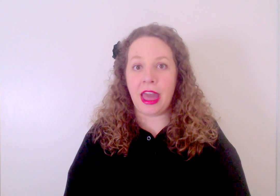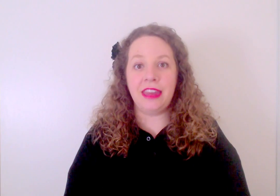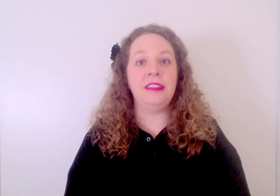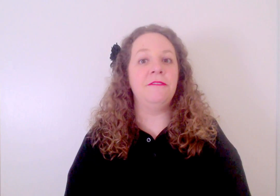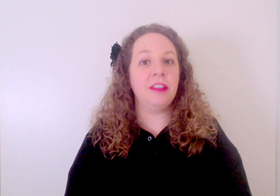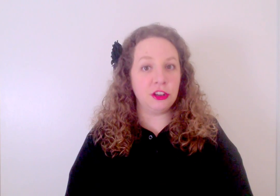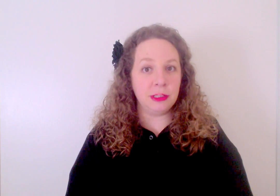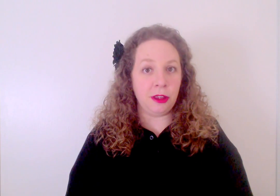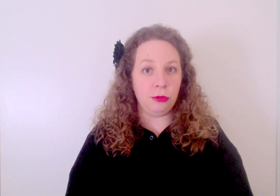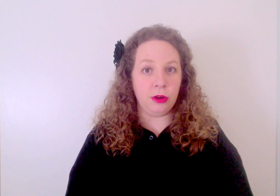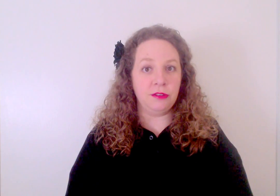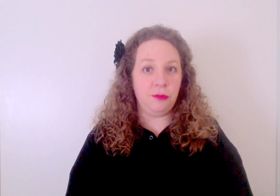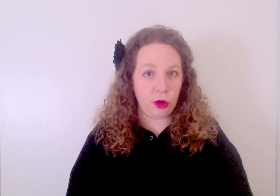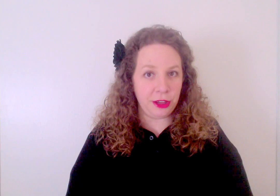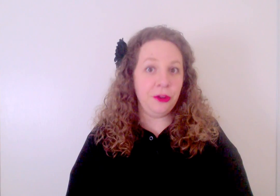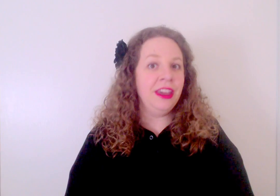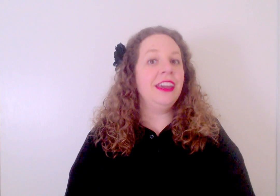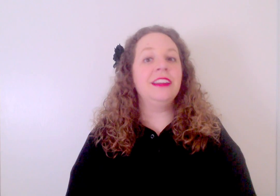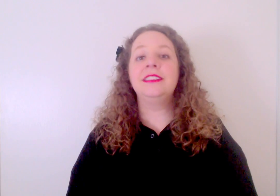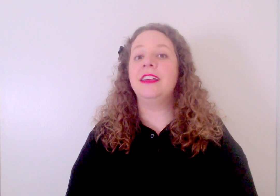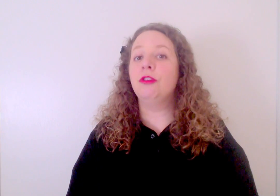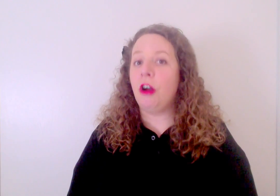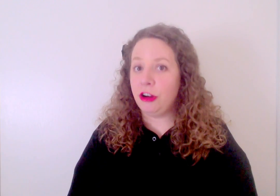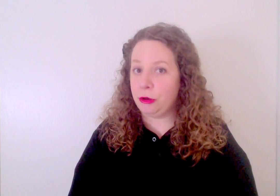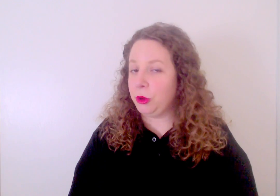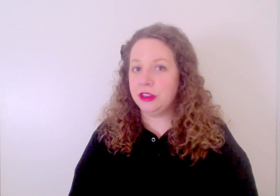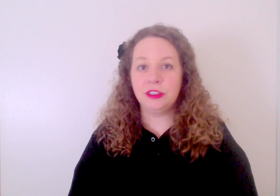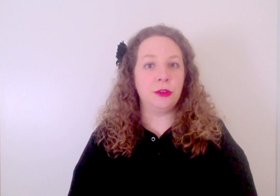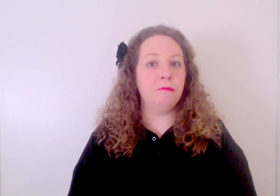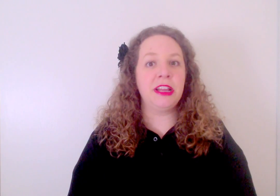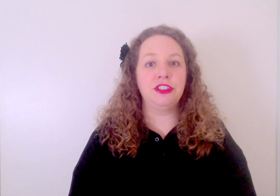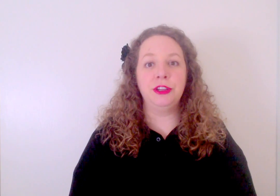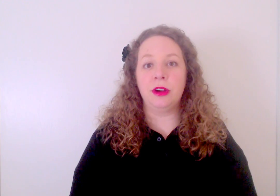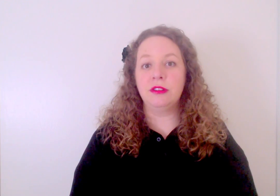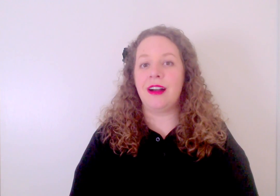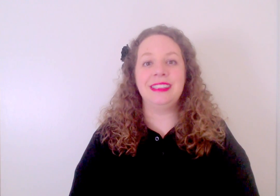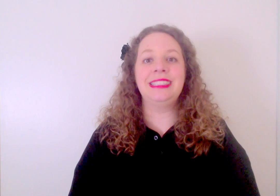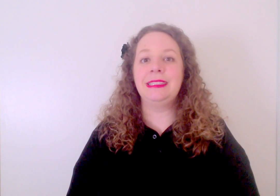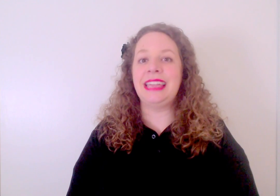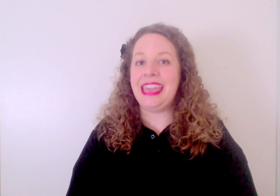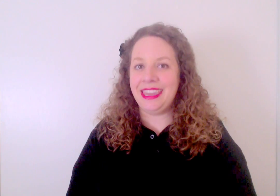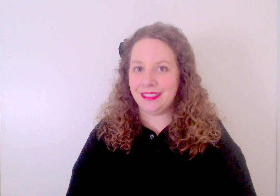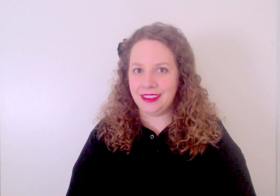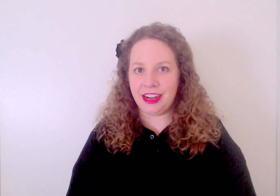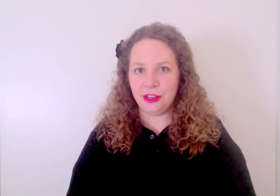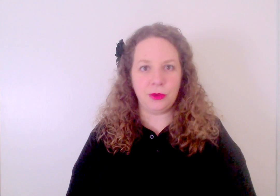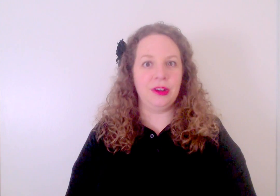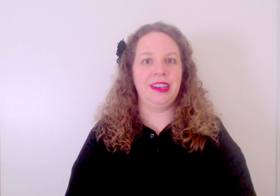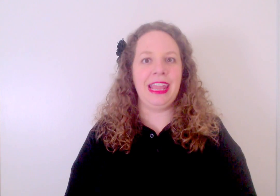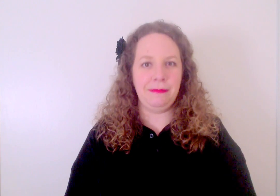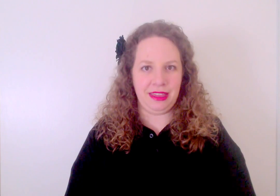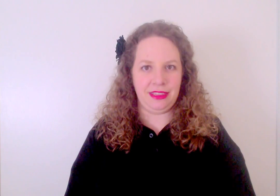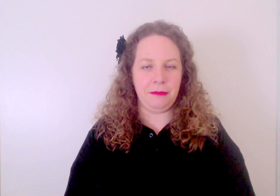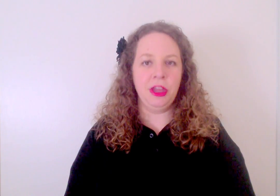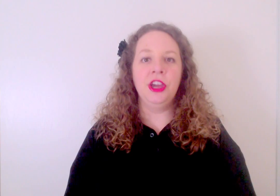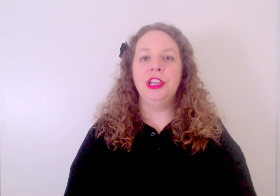and fingerspell a word for you. It is a longer word, so make sure you are not saying the letters or naming them. You